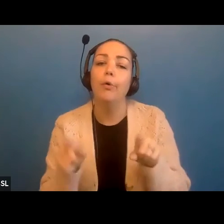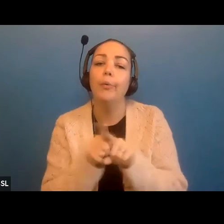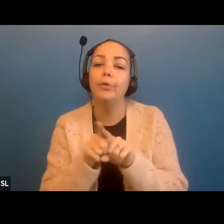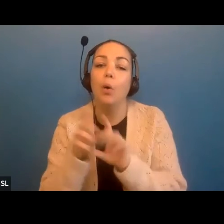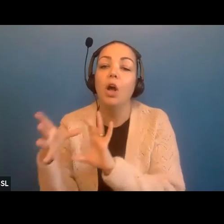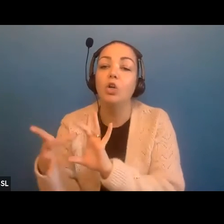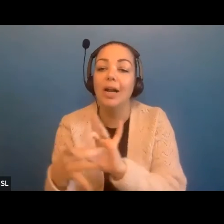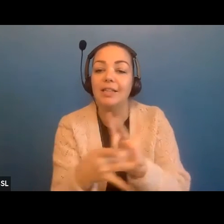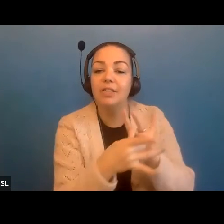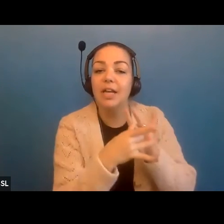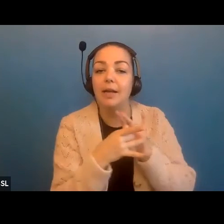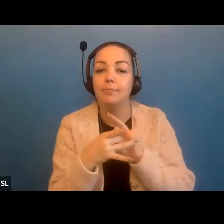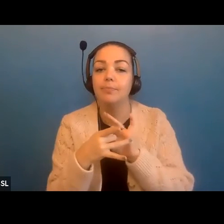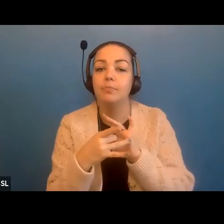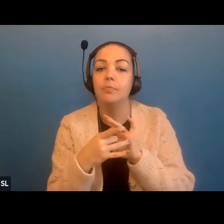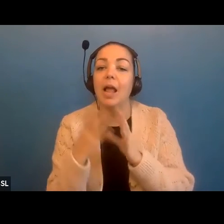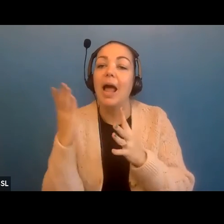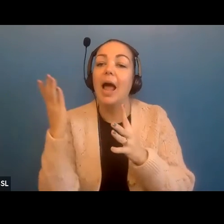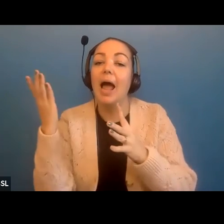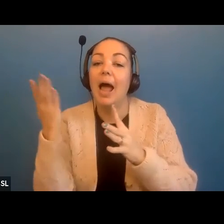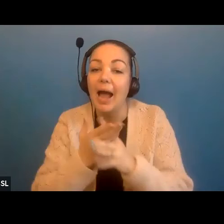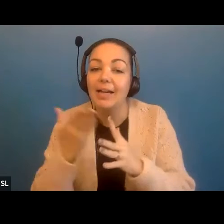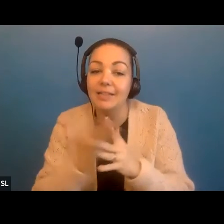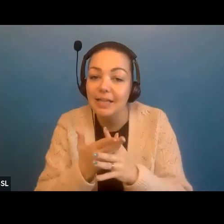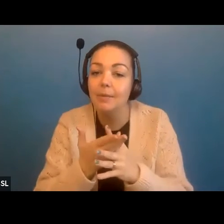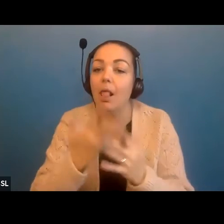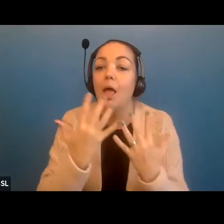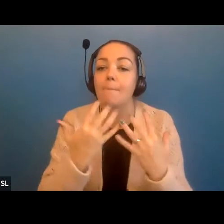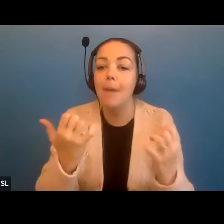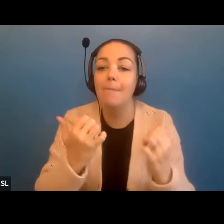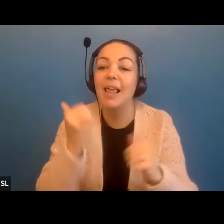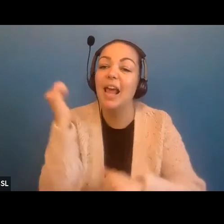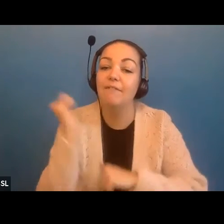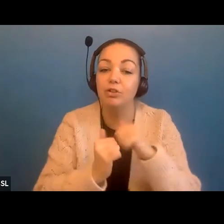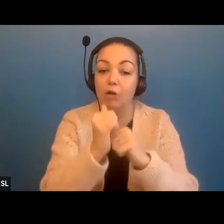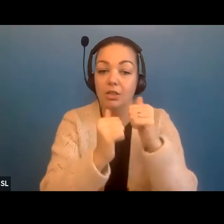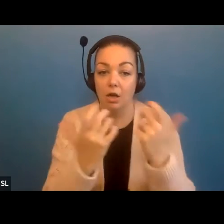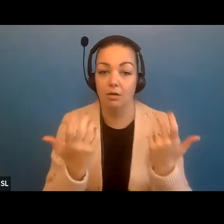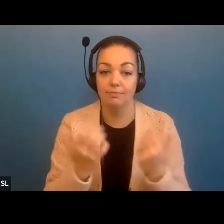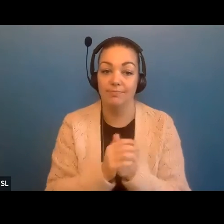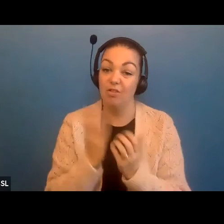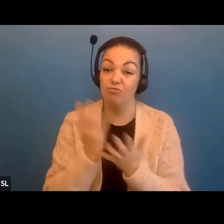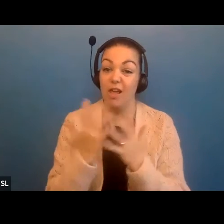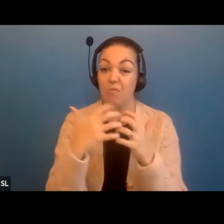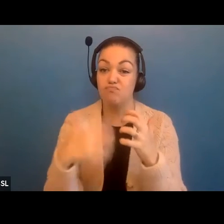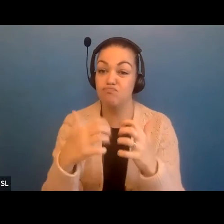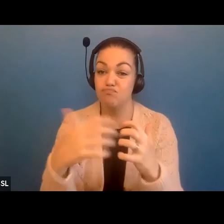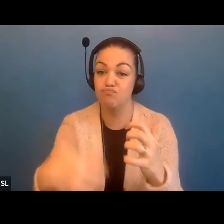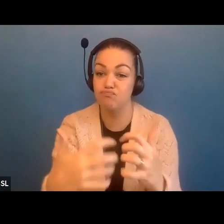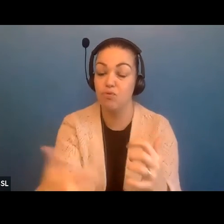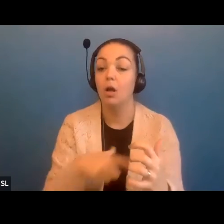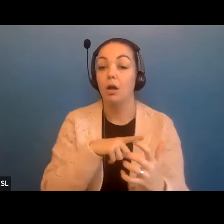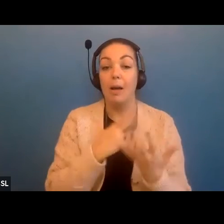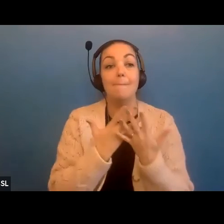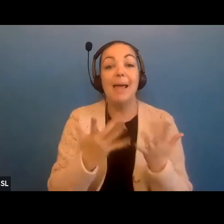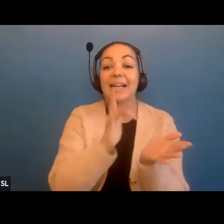of accessible public infrastructure is fragmented and often piecemeal, because in many cities we can